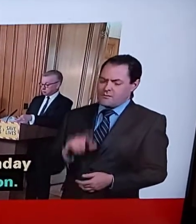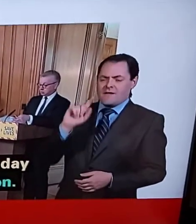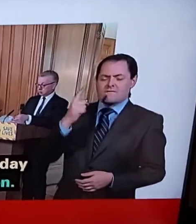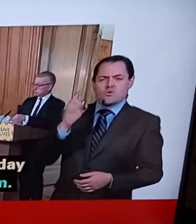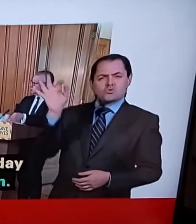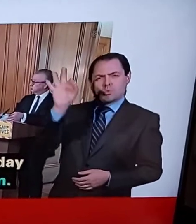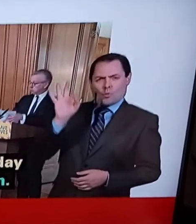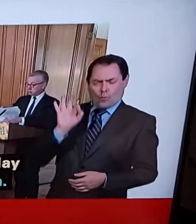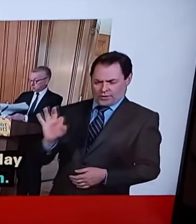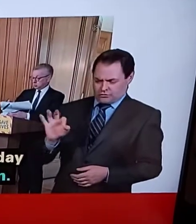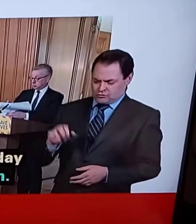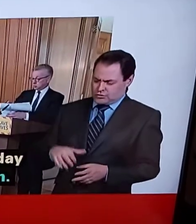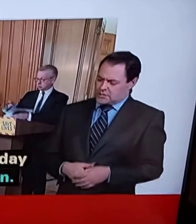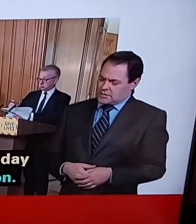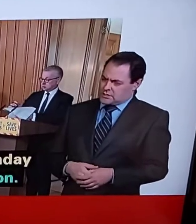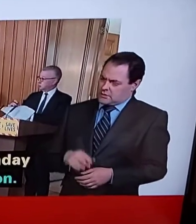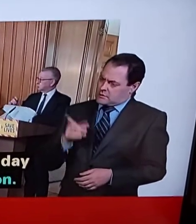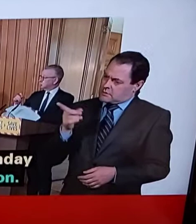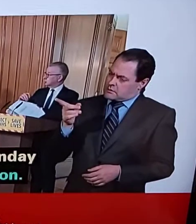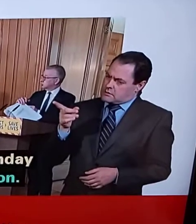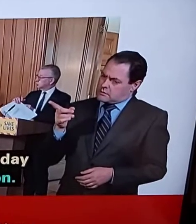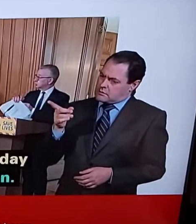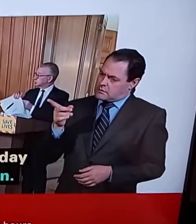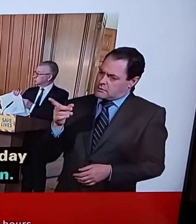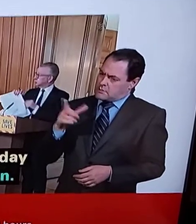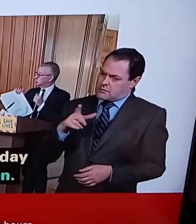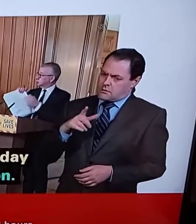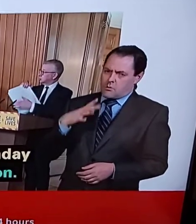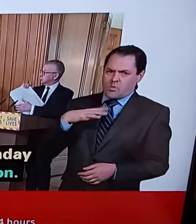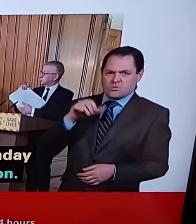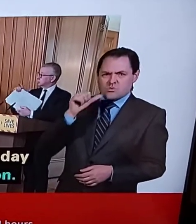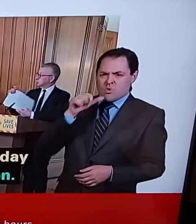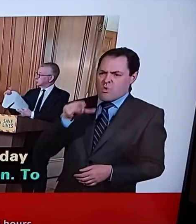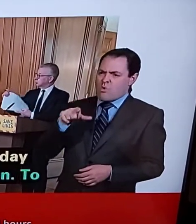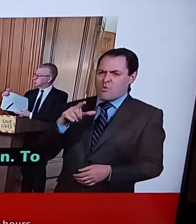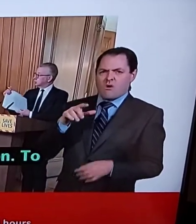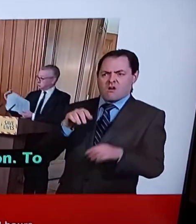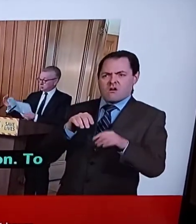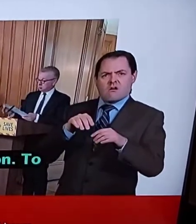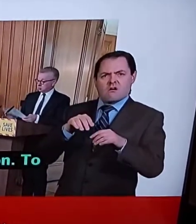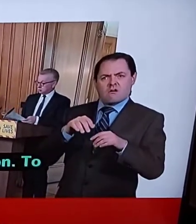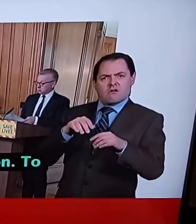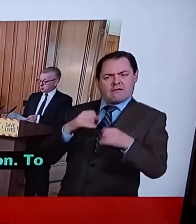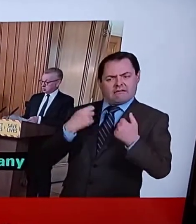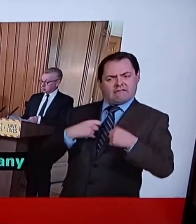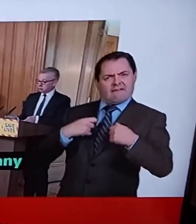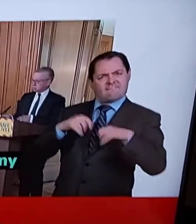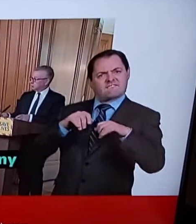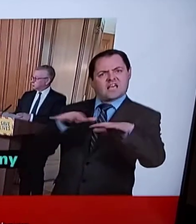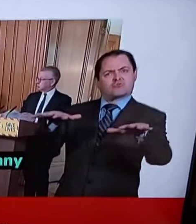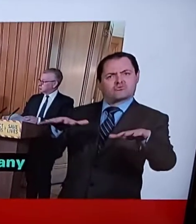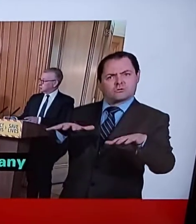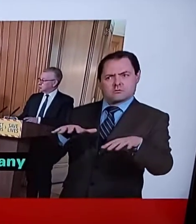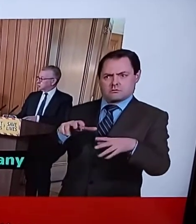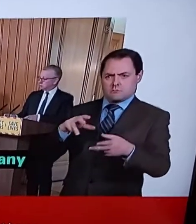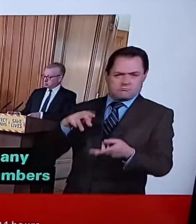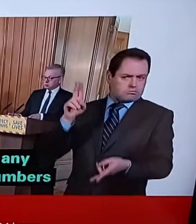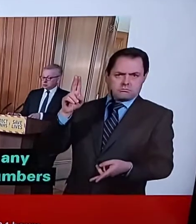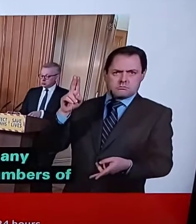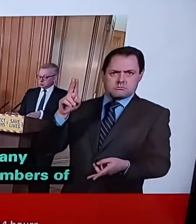any indication as to why the numbers, the infection rates appear to have jumped up so quickly in